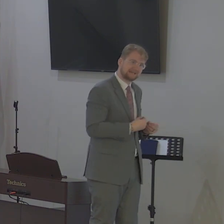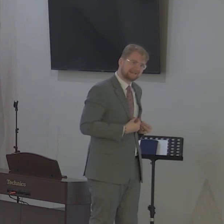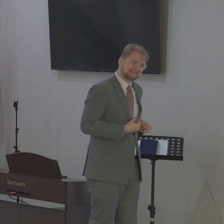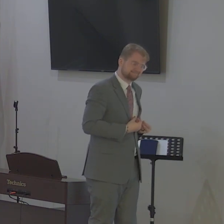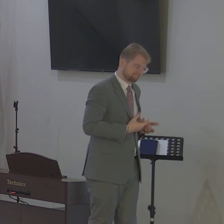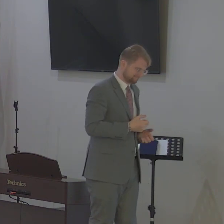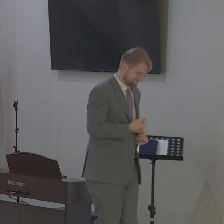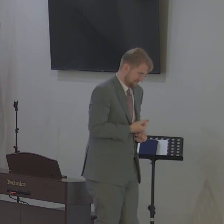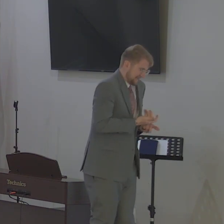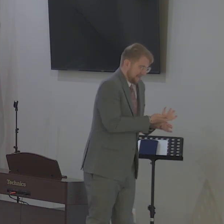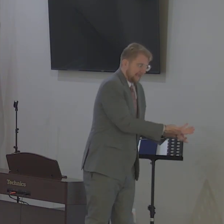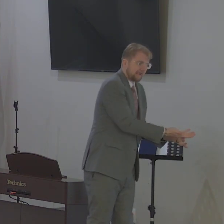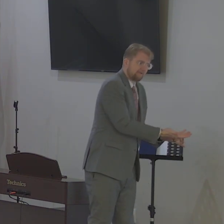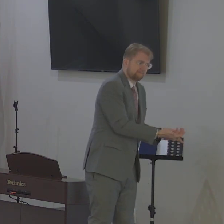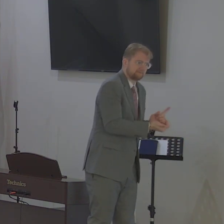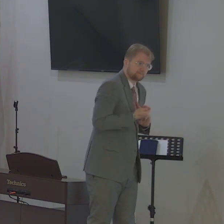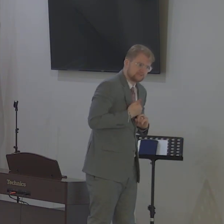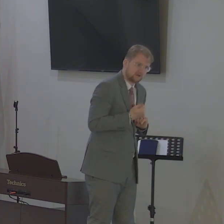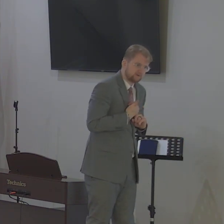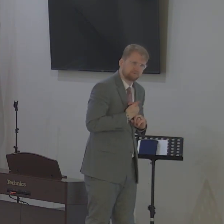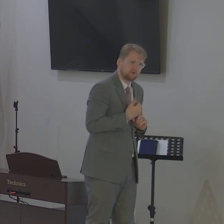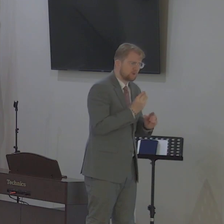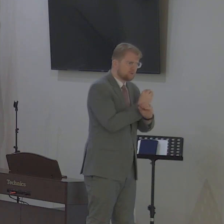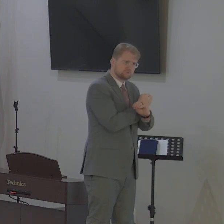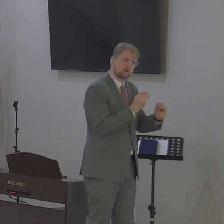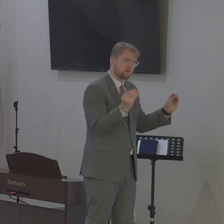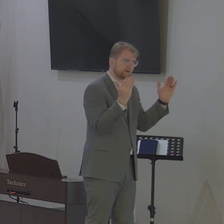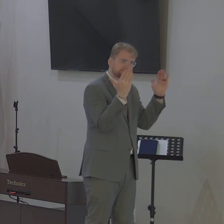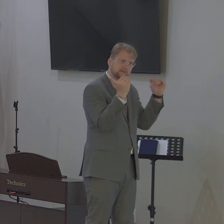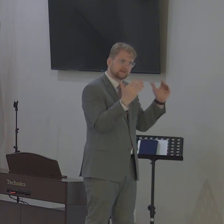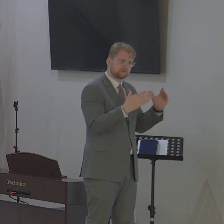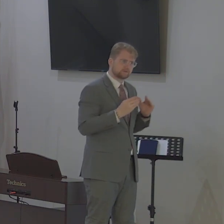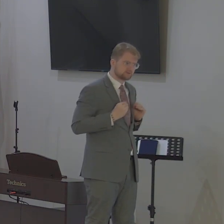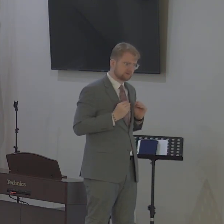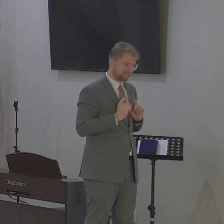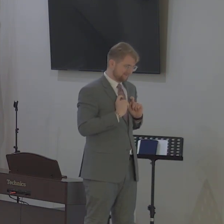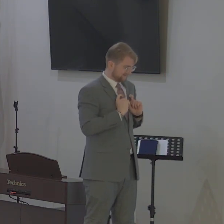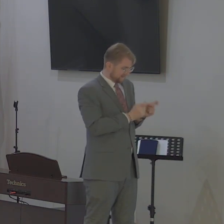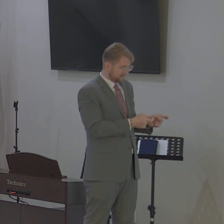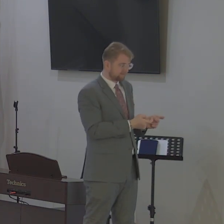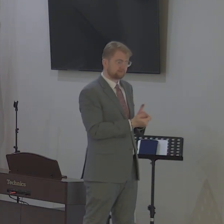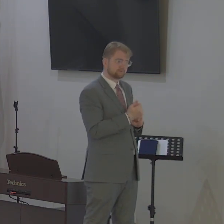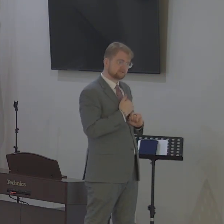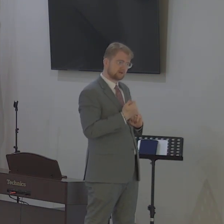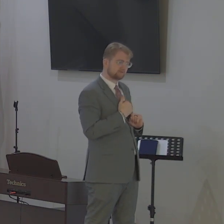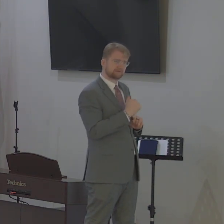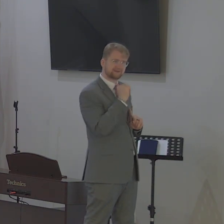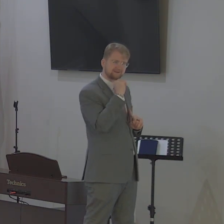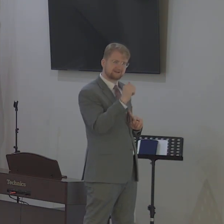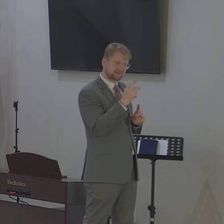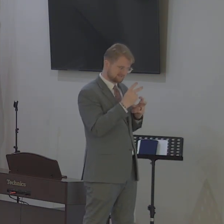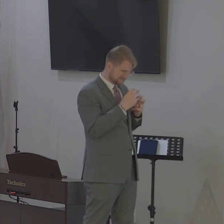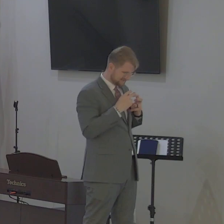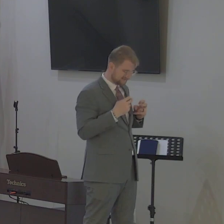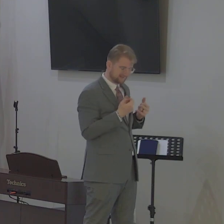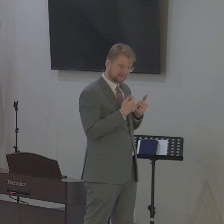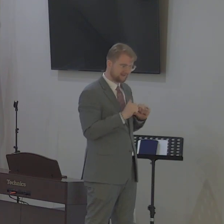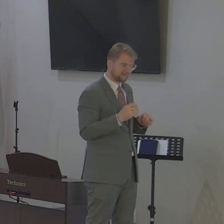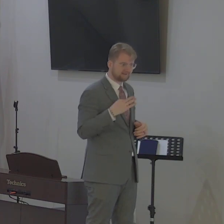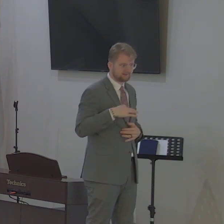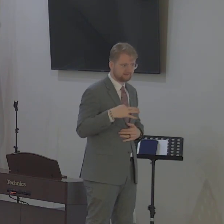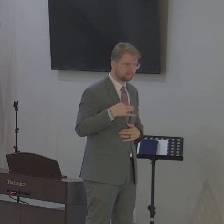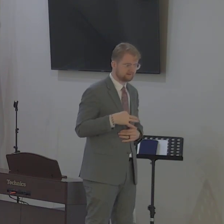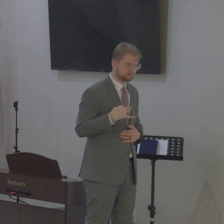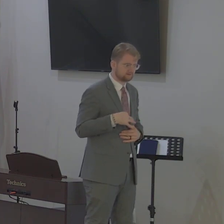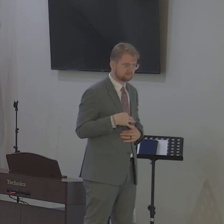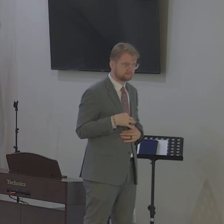himself without any return, gave of himself, not seeking any gain. That's